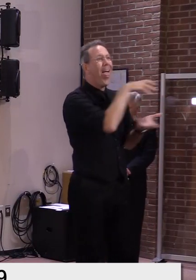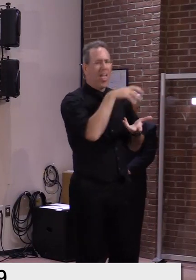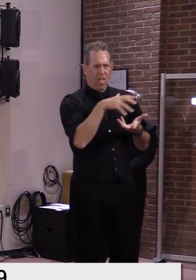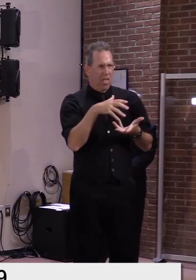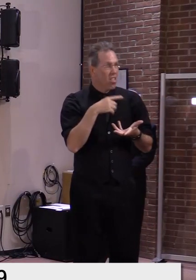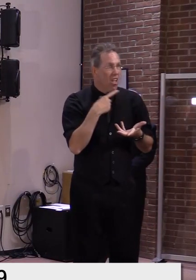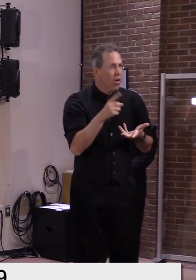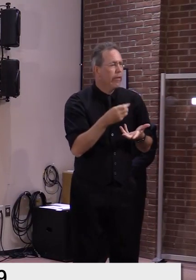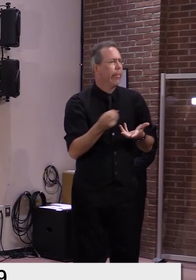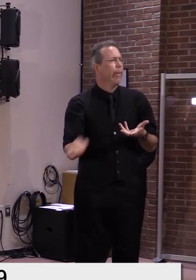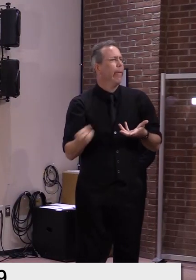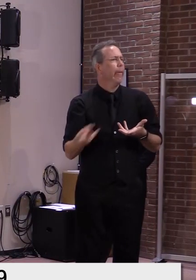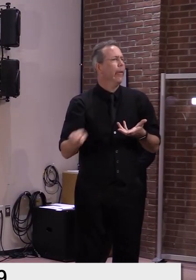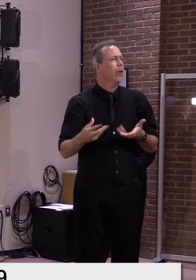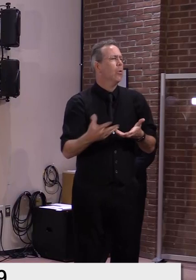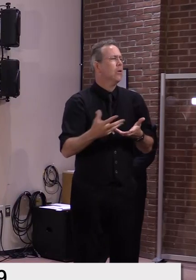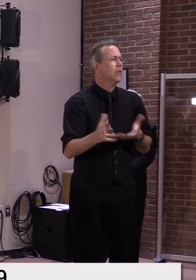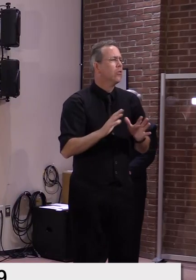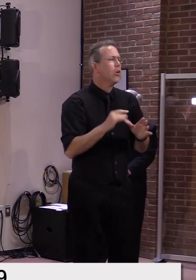supply.